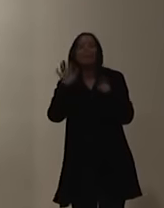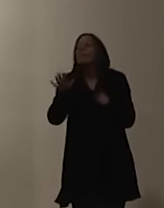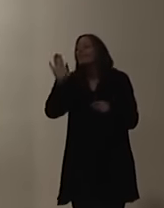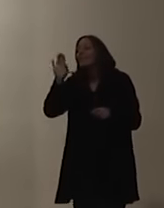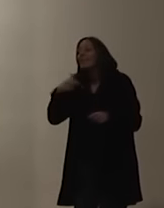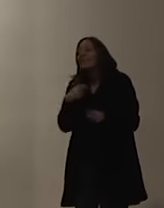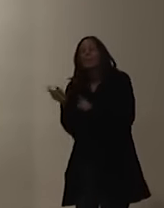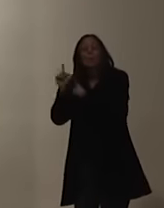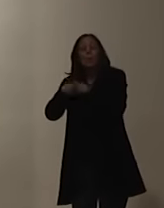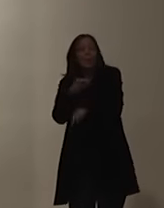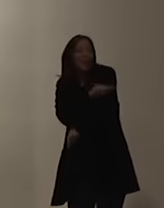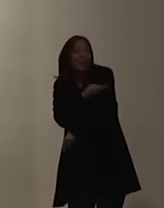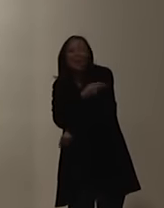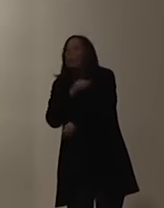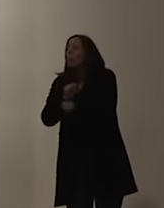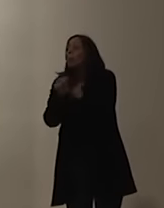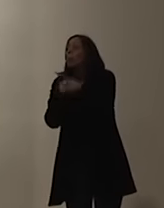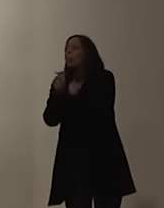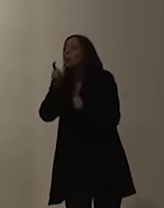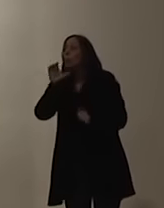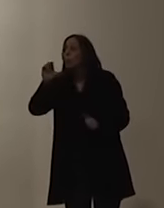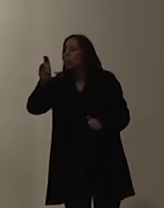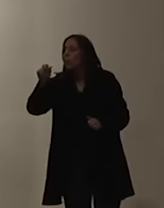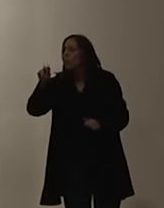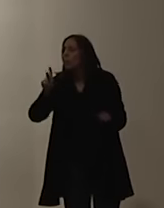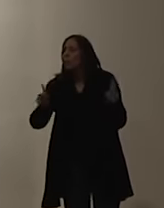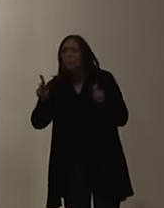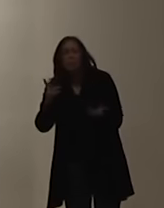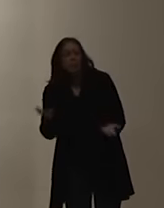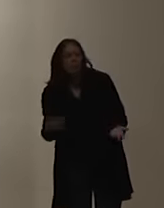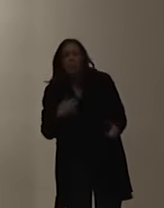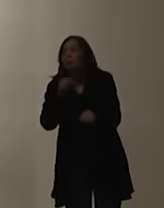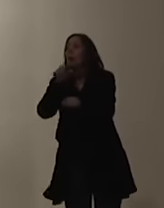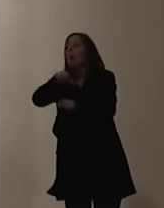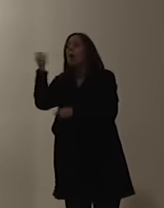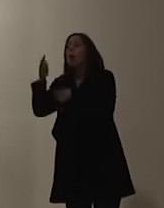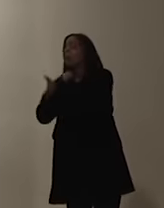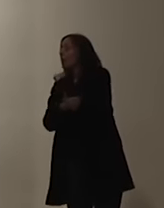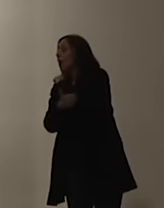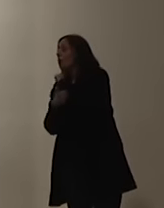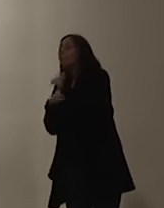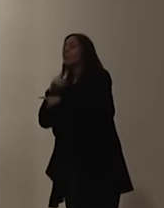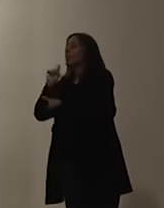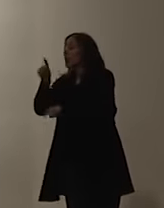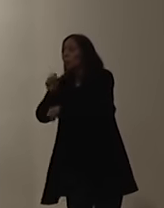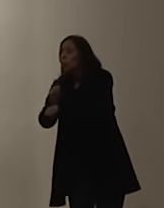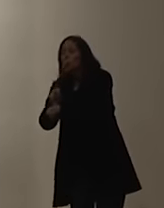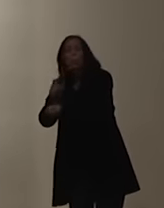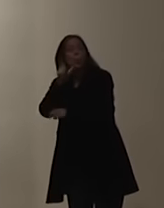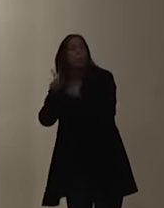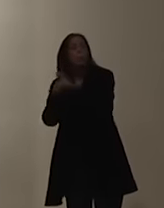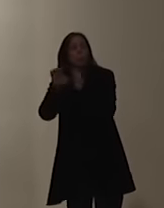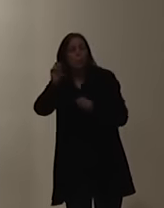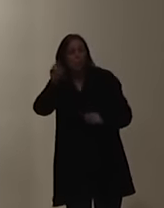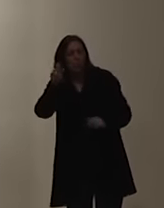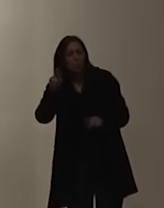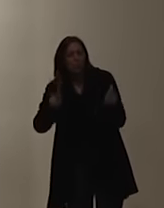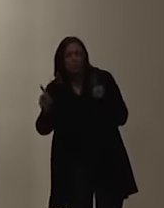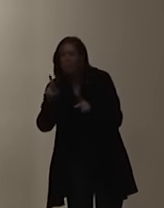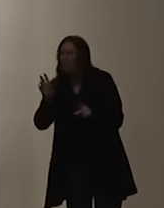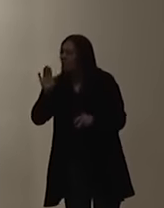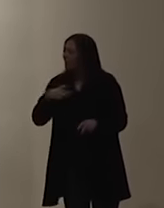everywhere. They're there, they show up. This is what my friend Jenny, the theologian aforementioned, calls the ministry of showing